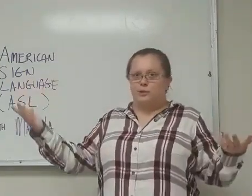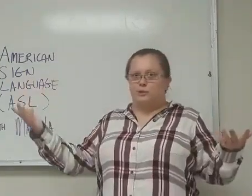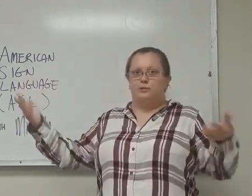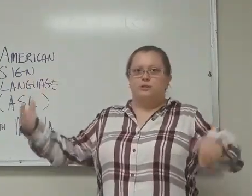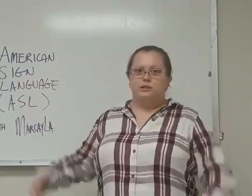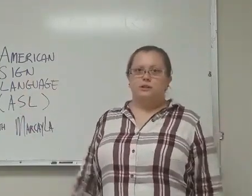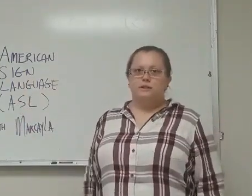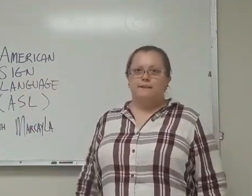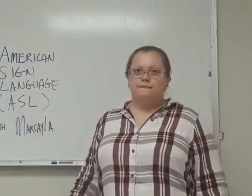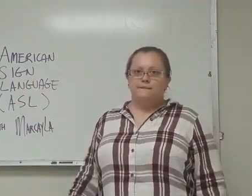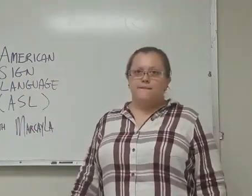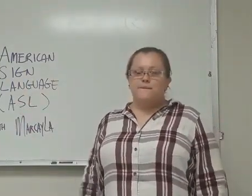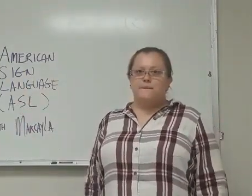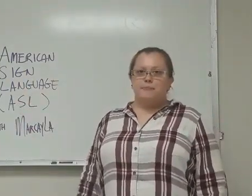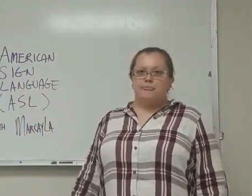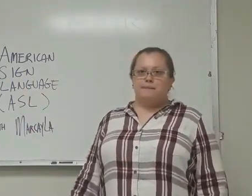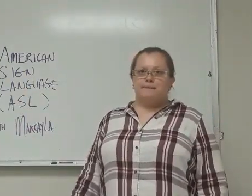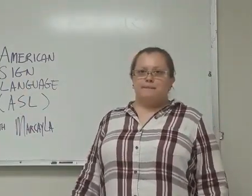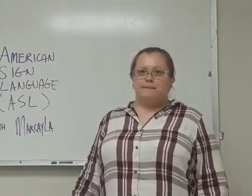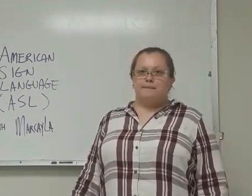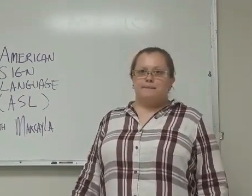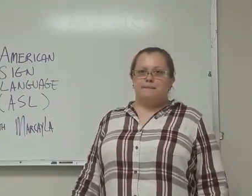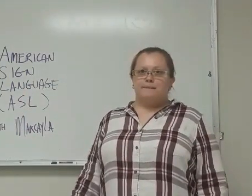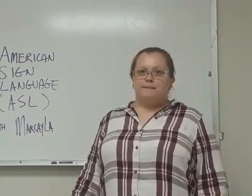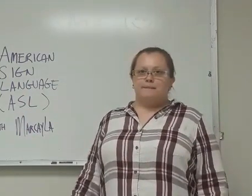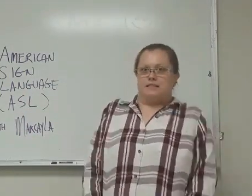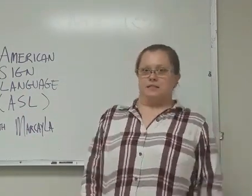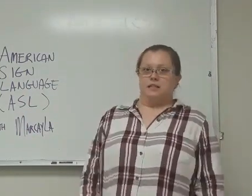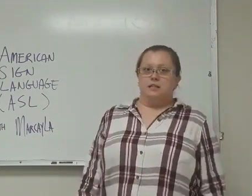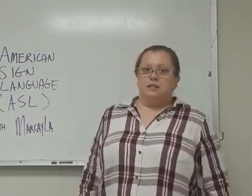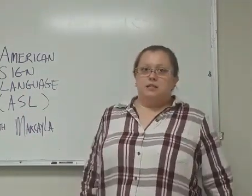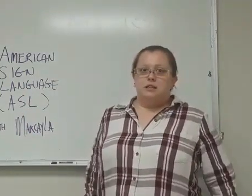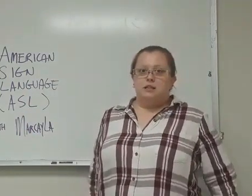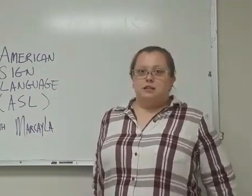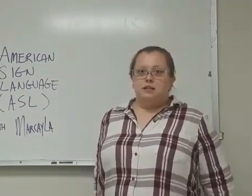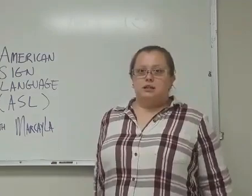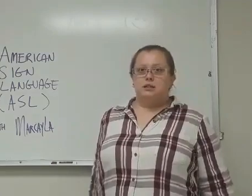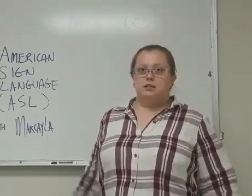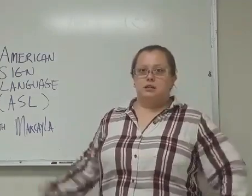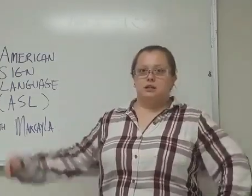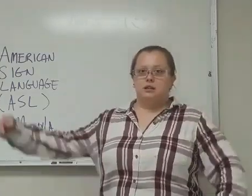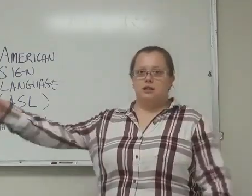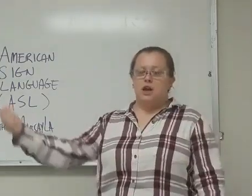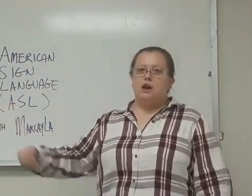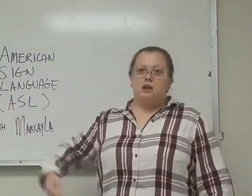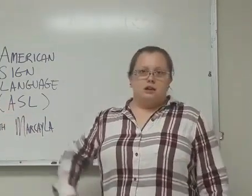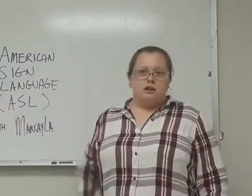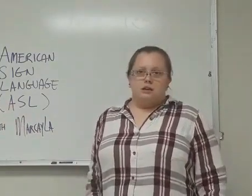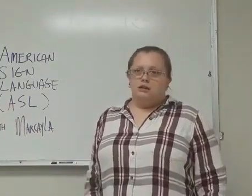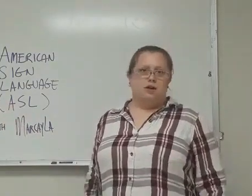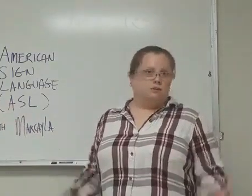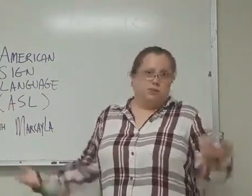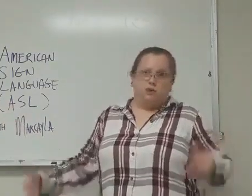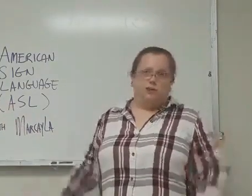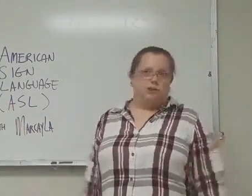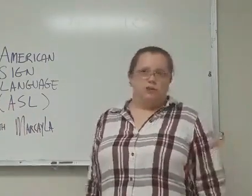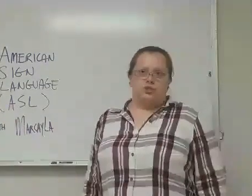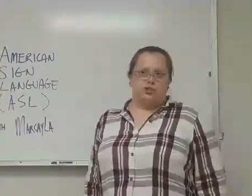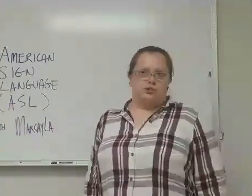okay. Is there like a like an ASL gesture? Like do you make the octagon shape or nope? You would